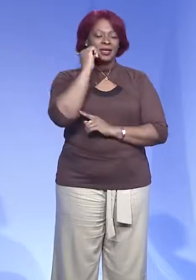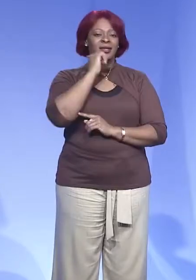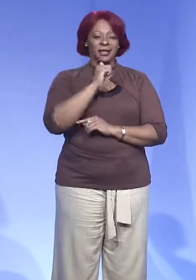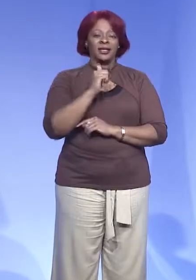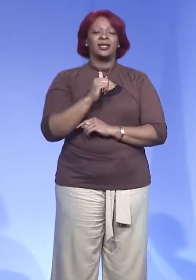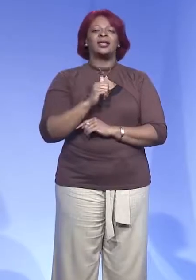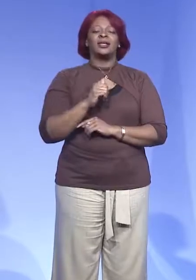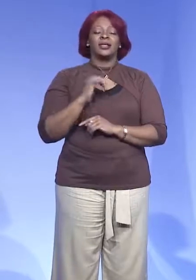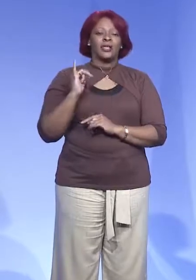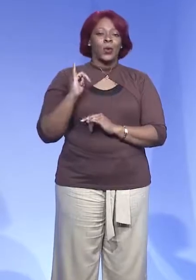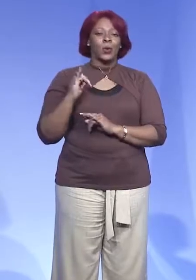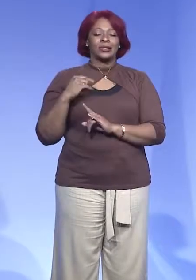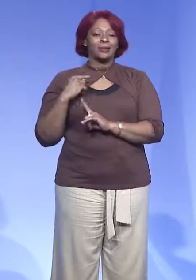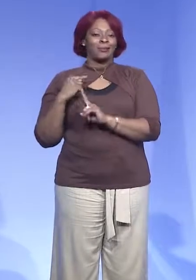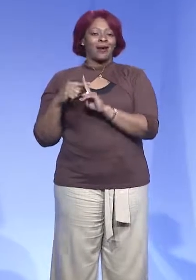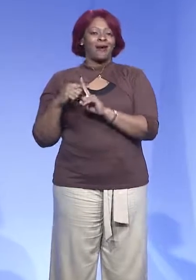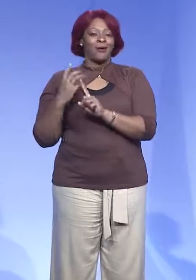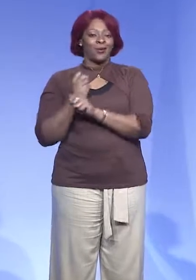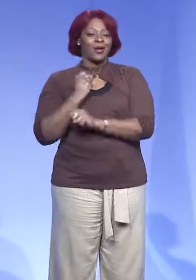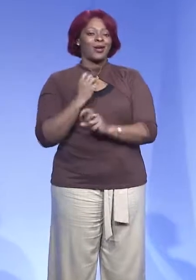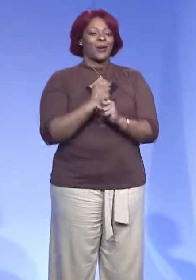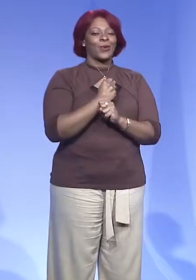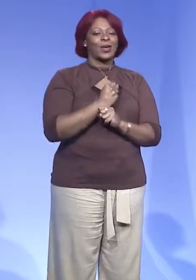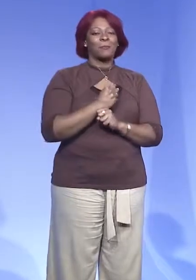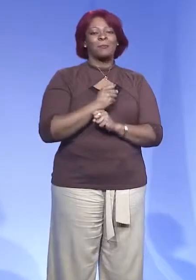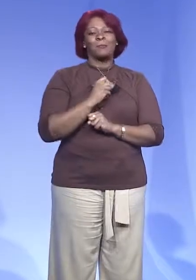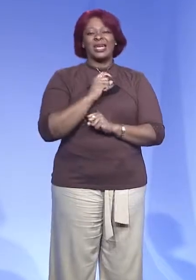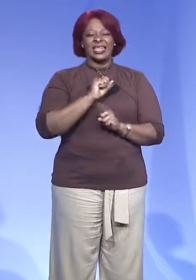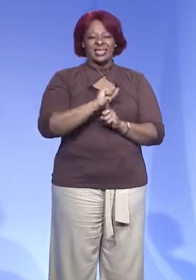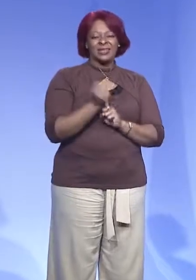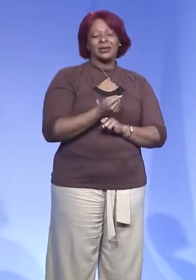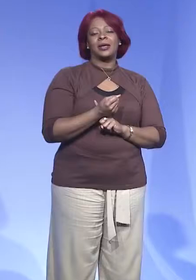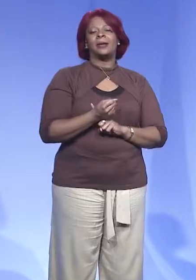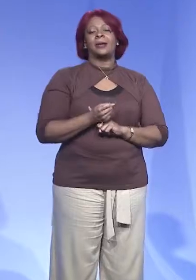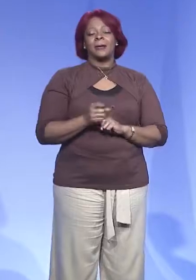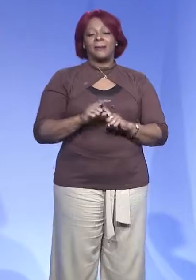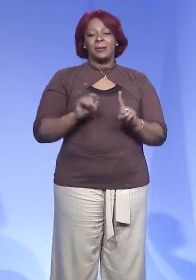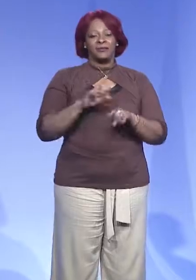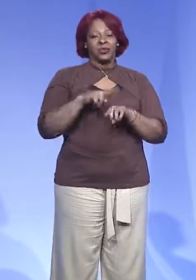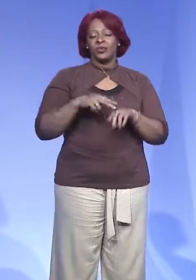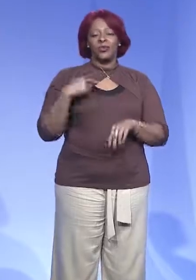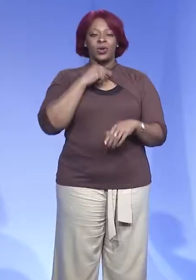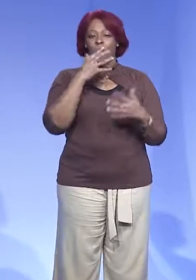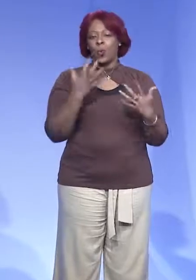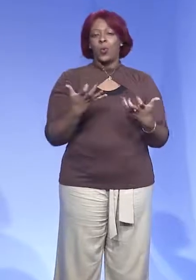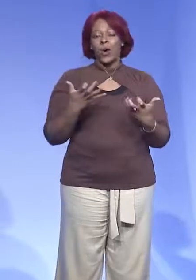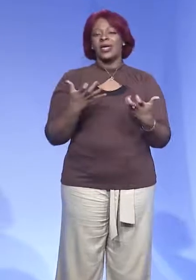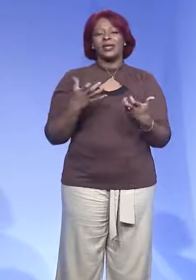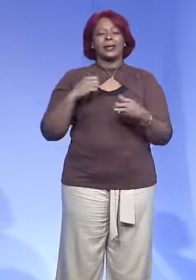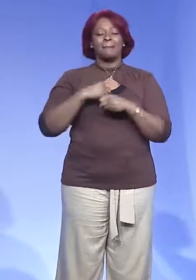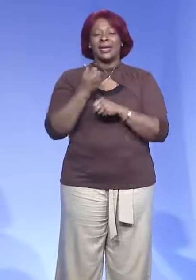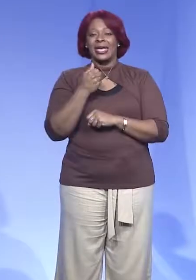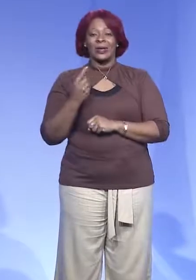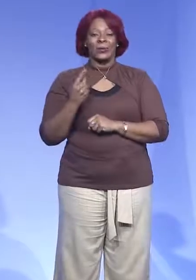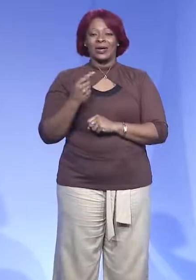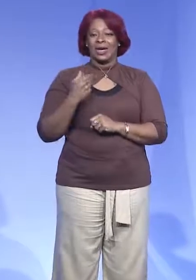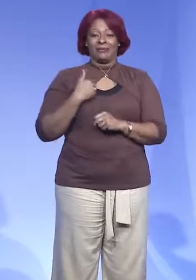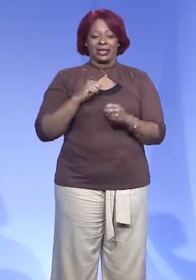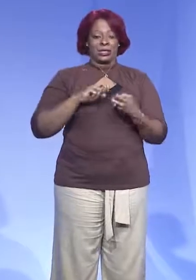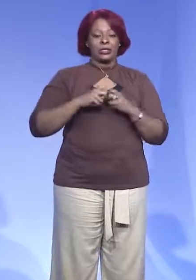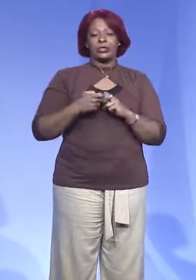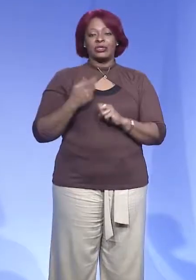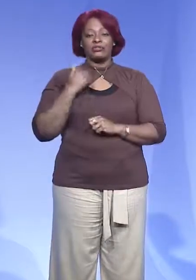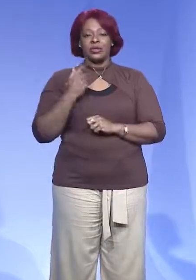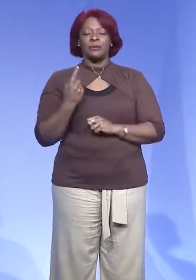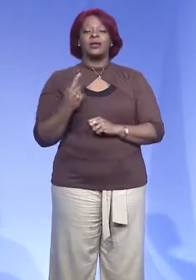was a win. It was a little bit of a situation because, of course, we don't want to inconvenience anyone. Now,